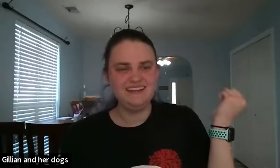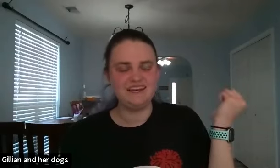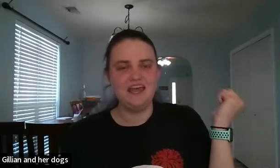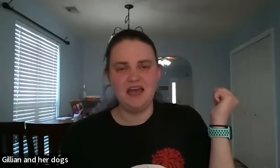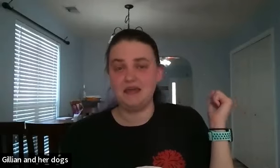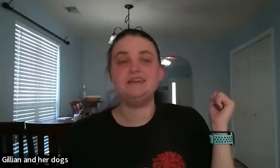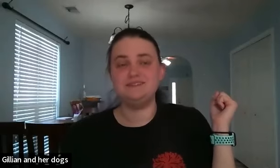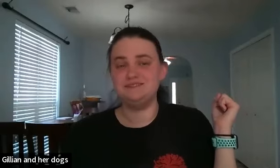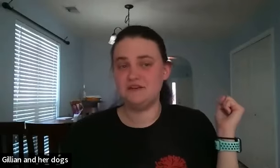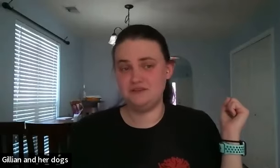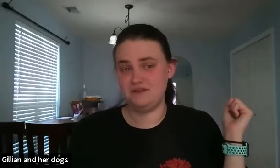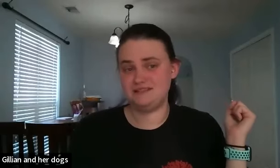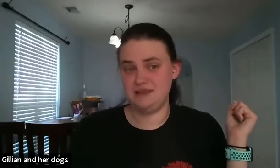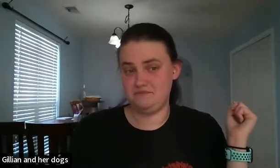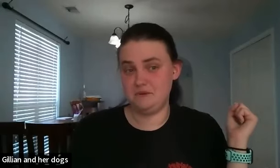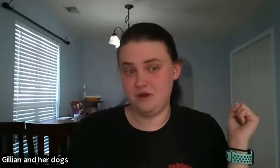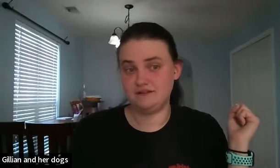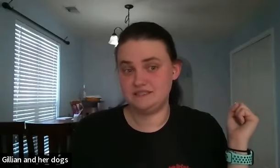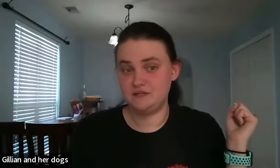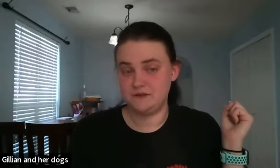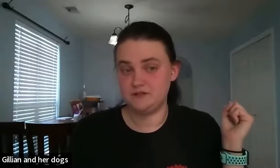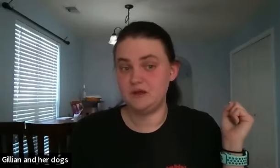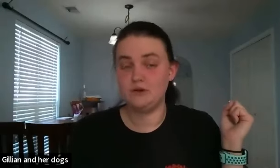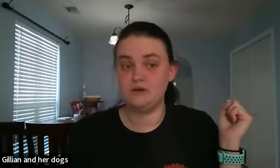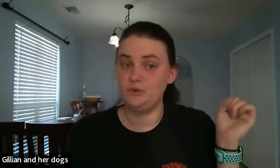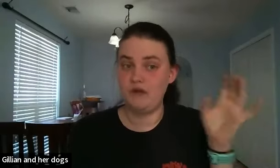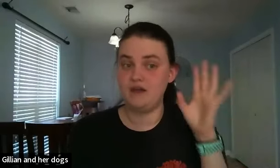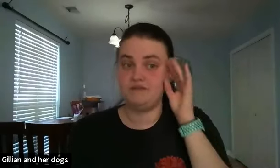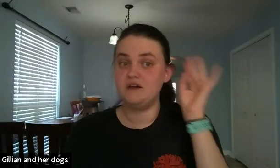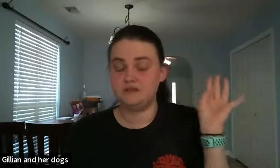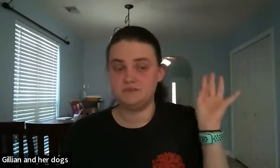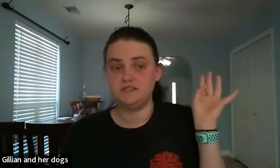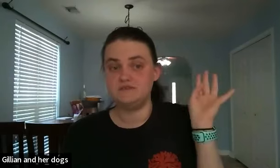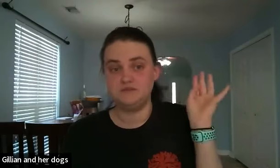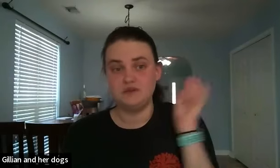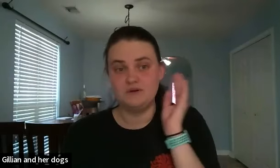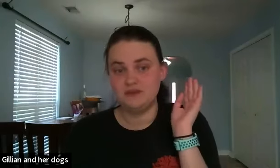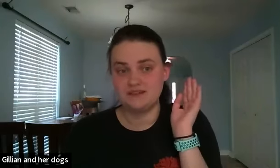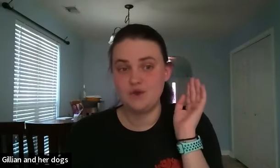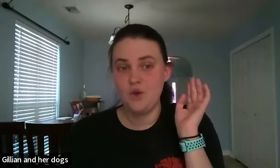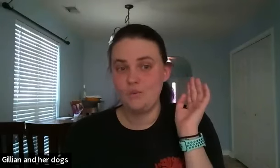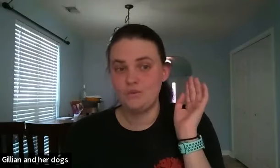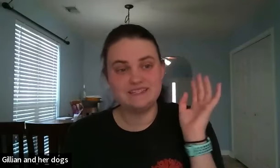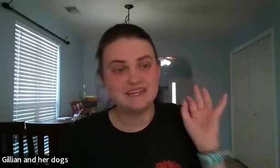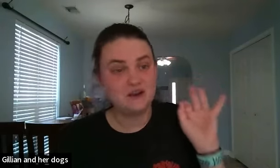Good. I can also tell that you guys have been practicing your finger spelling, or you have enough experience of it, you know it, because when we did our